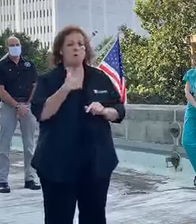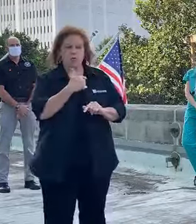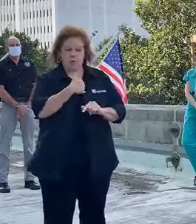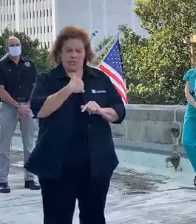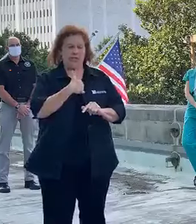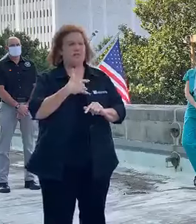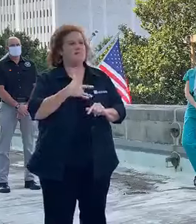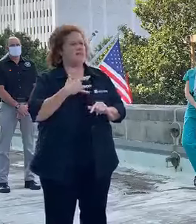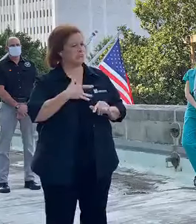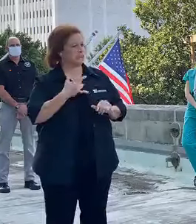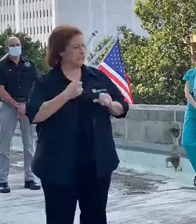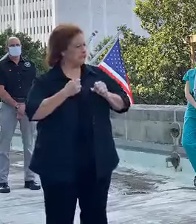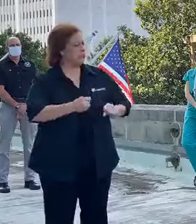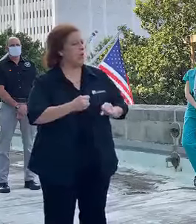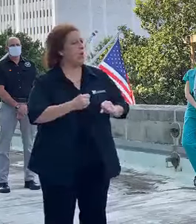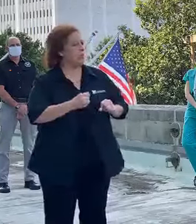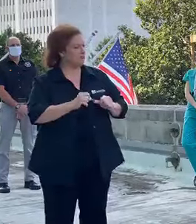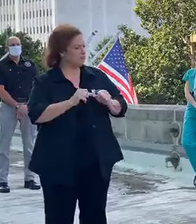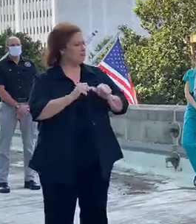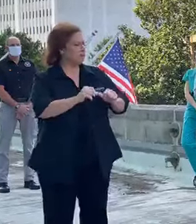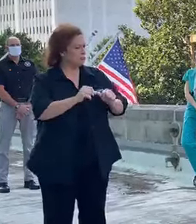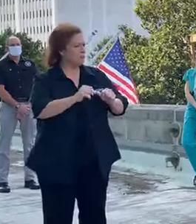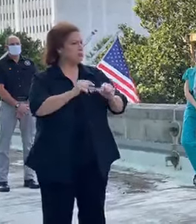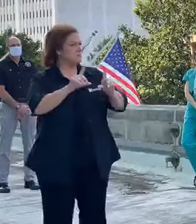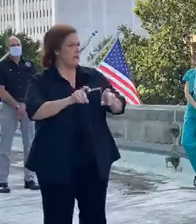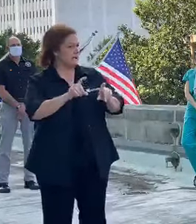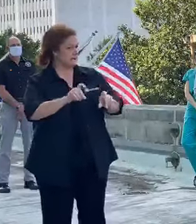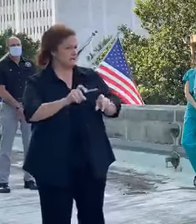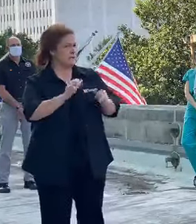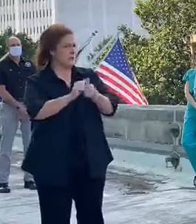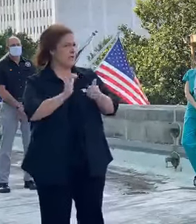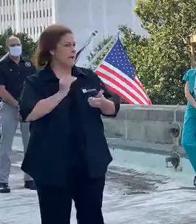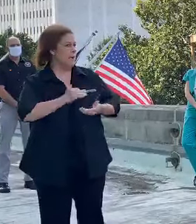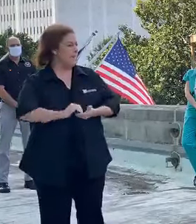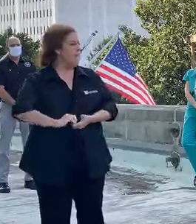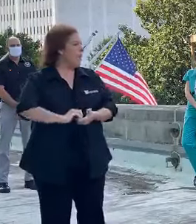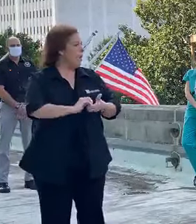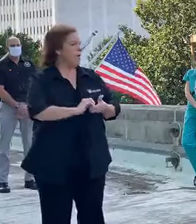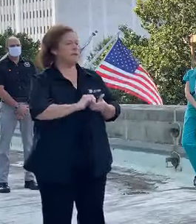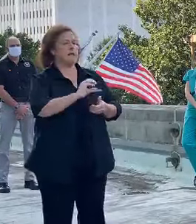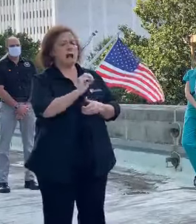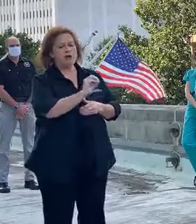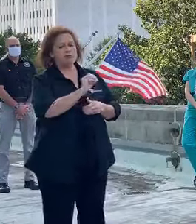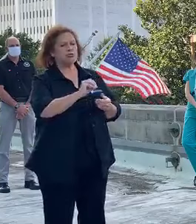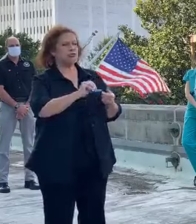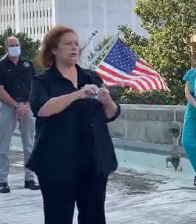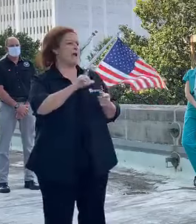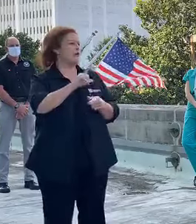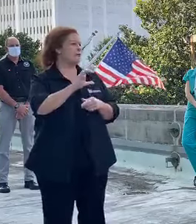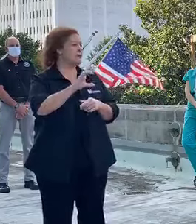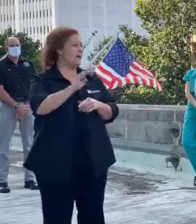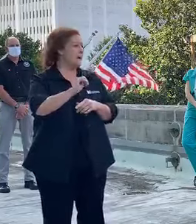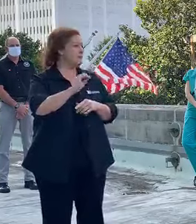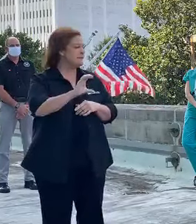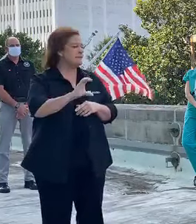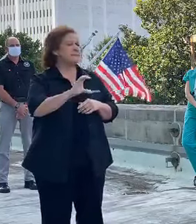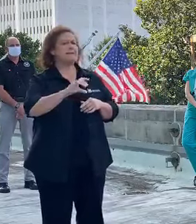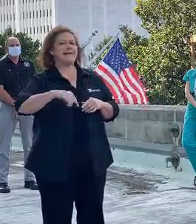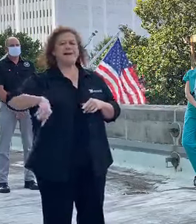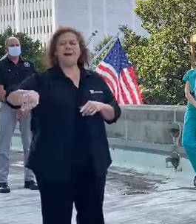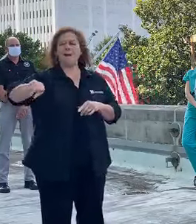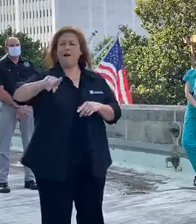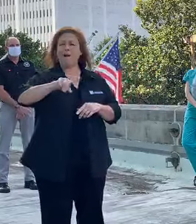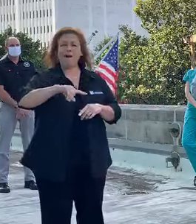maintain the level of testing with our partners, whether it's Ochsner, LCMC, you name it, their boots on the